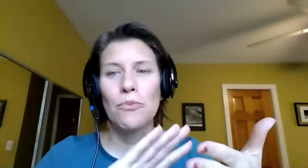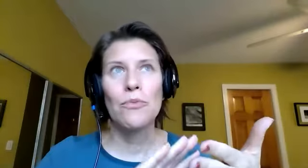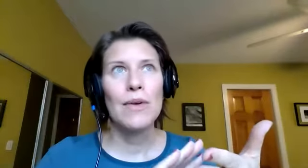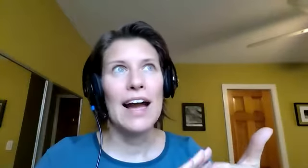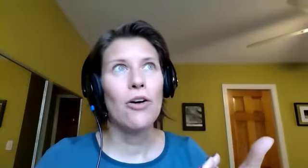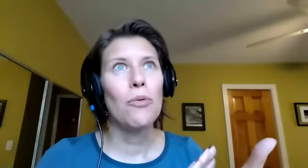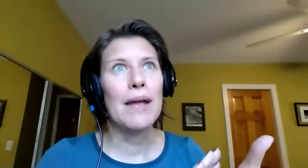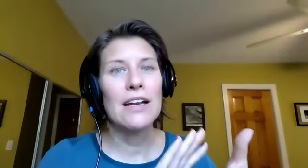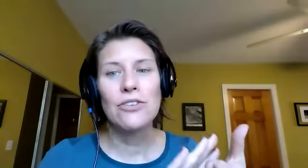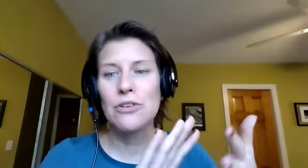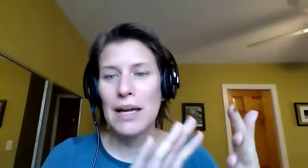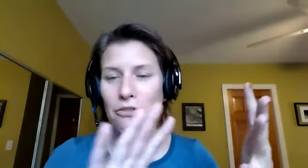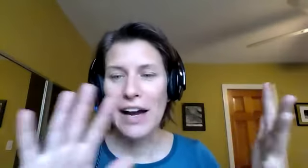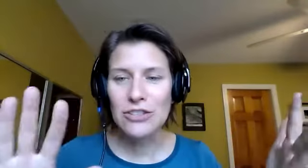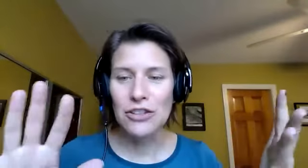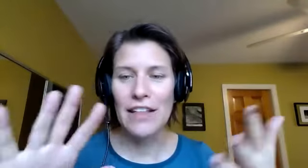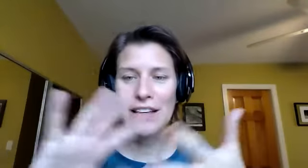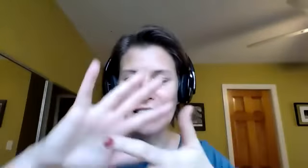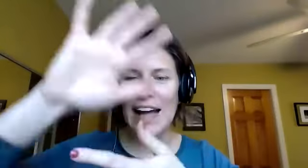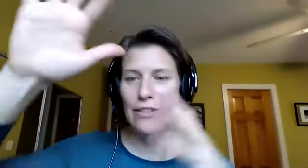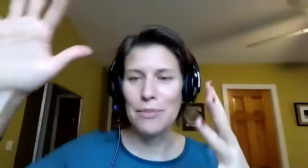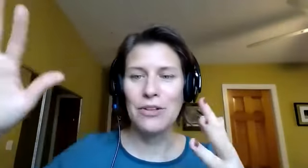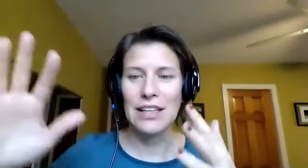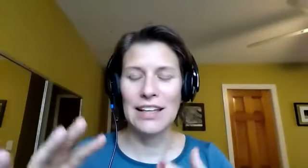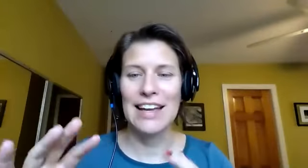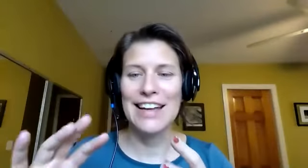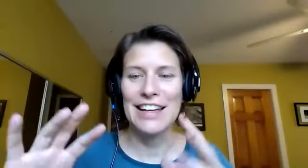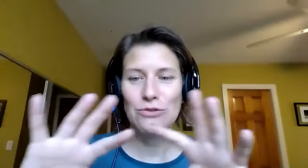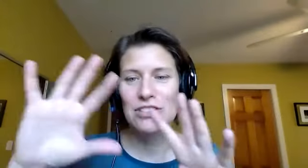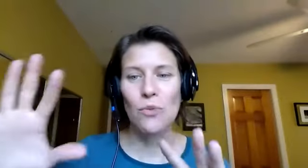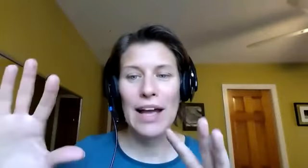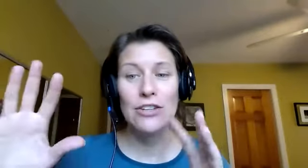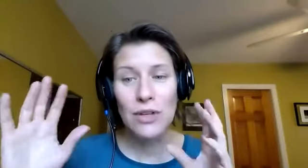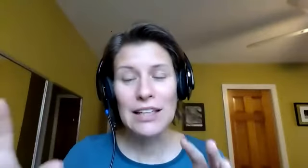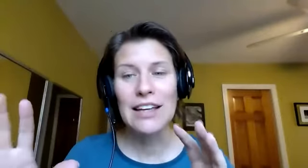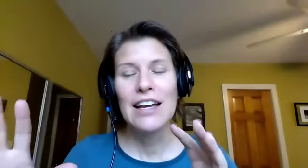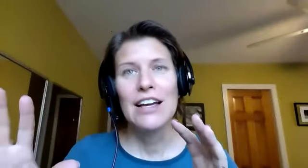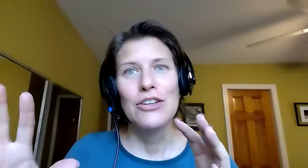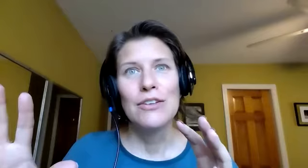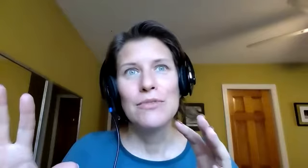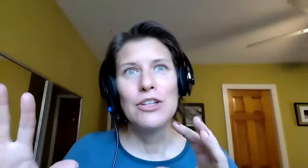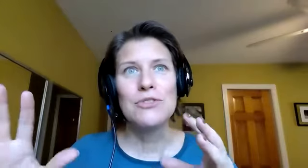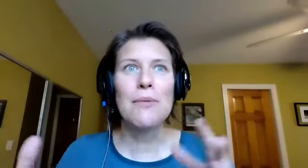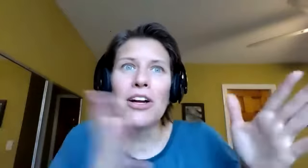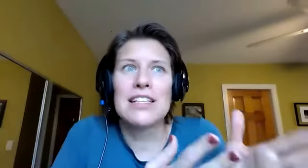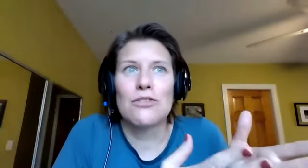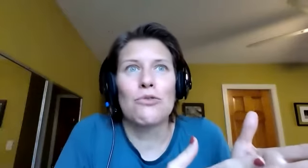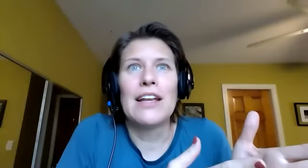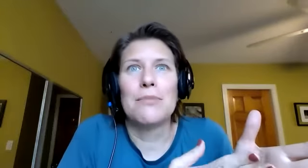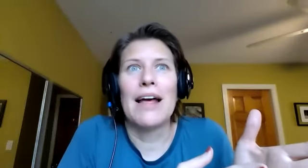how panels are manufactured and then clad the building in an interesting way. You can, you know, some architects are threatened by